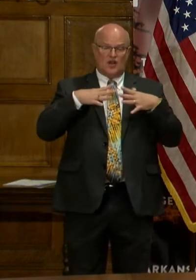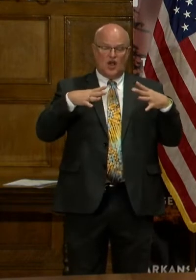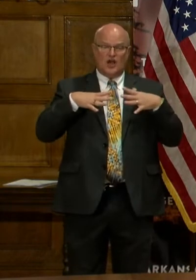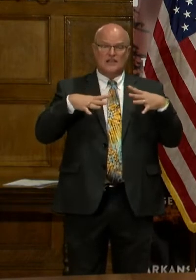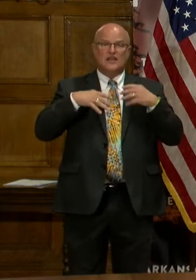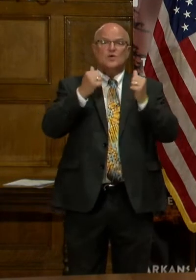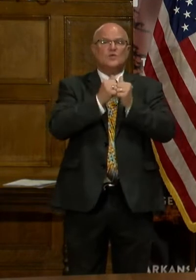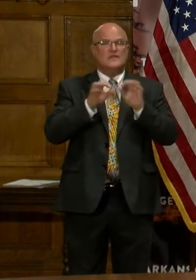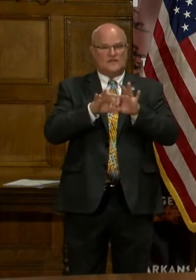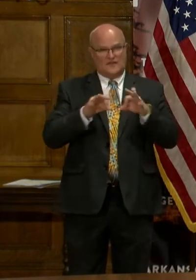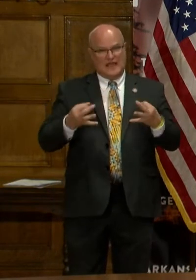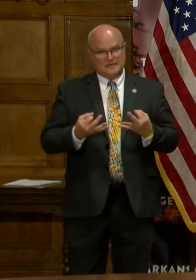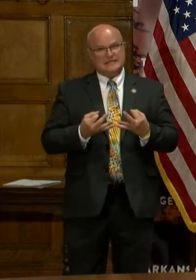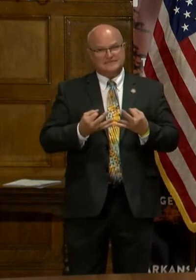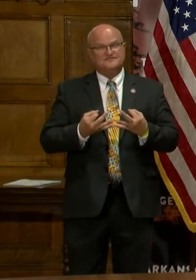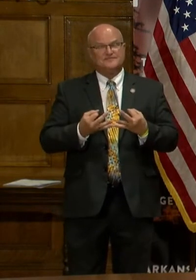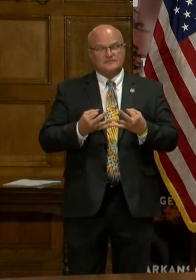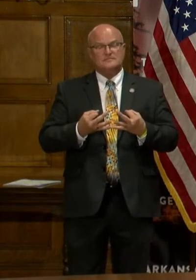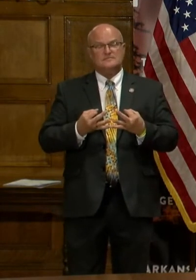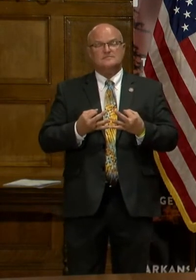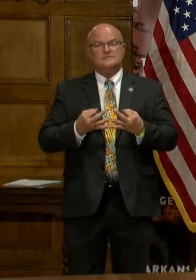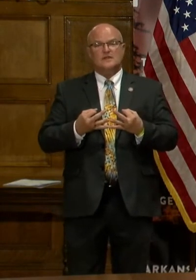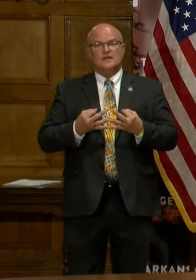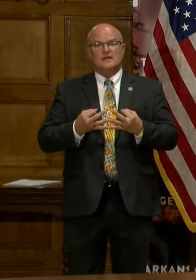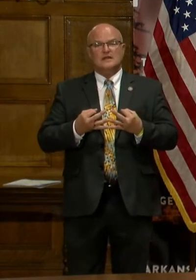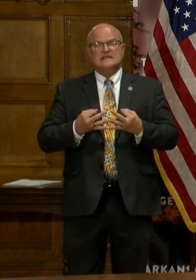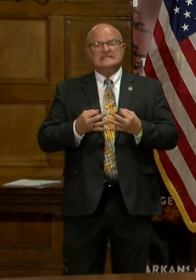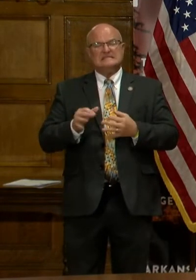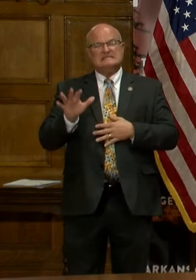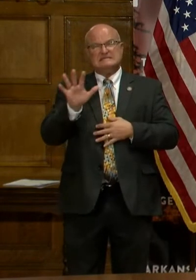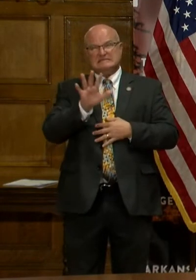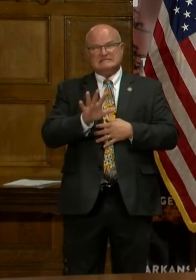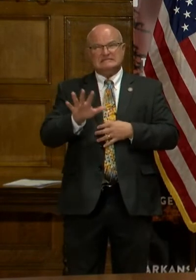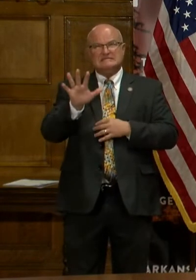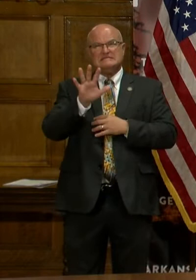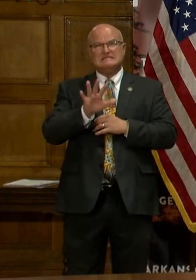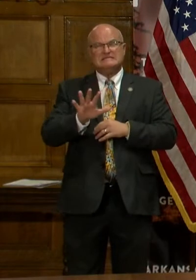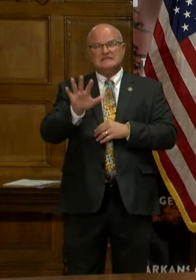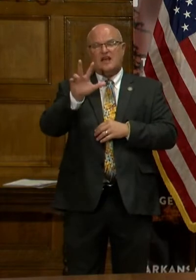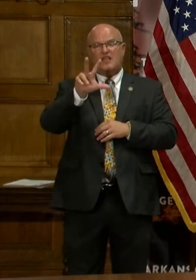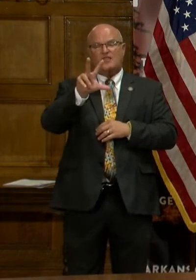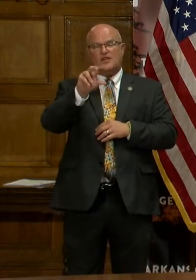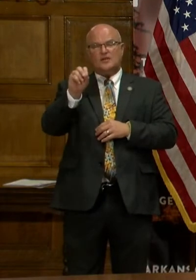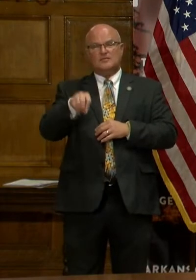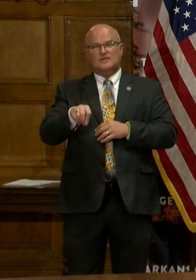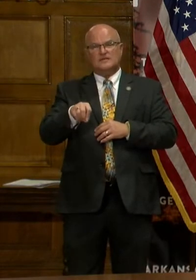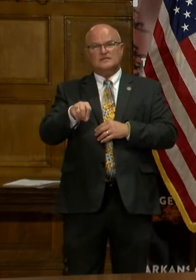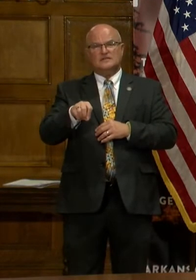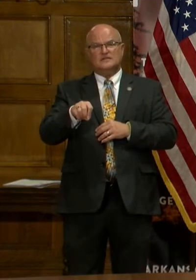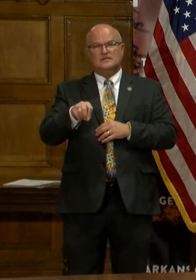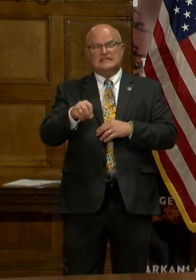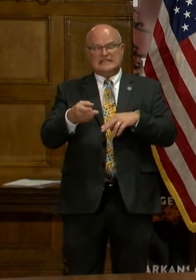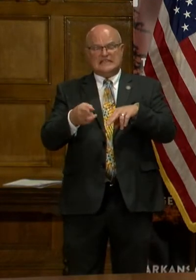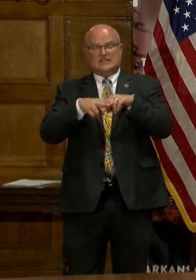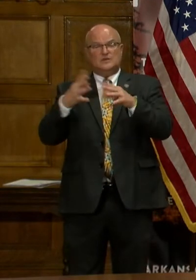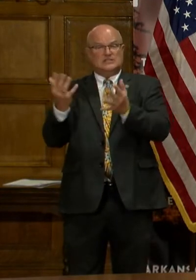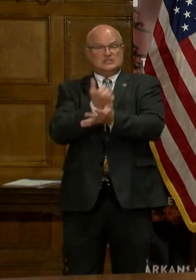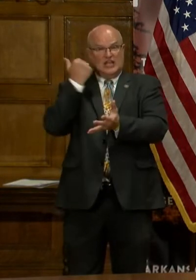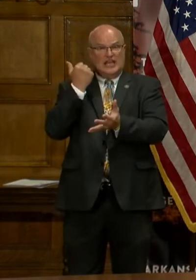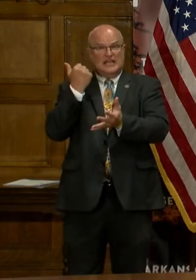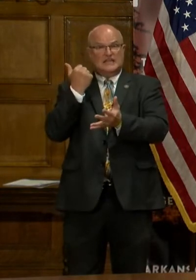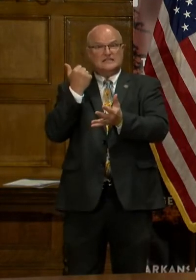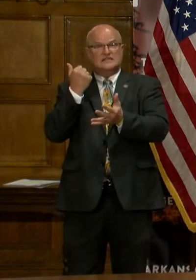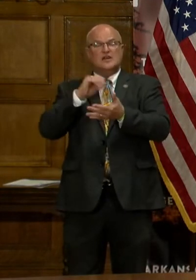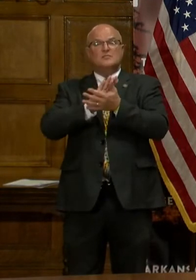holidays with their families. Roughly speaking, there is a 3% increased chance that